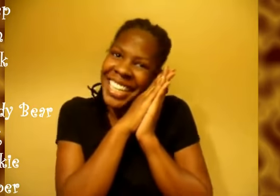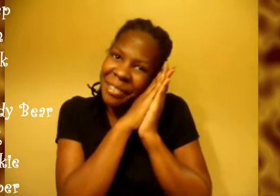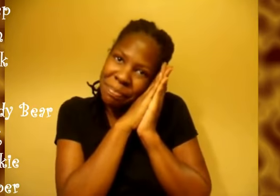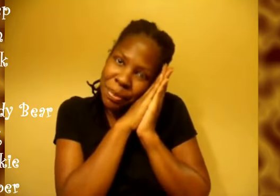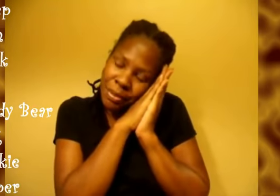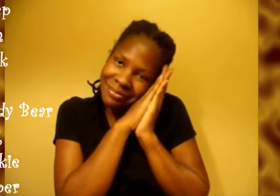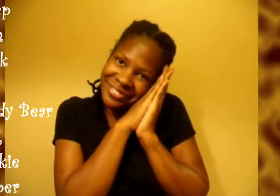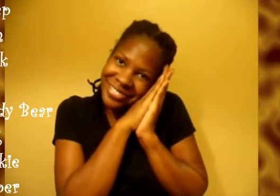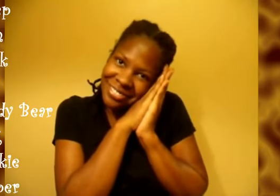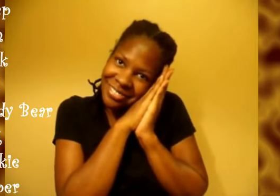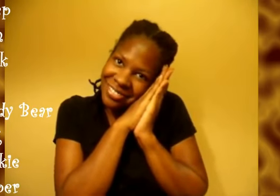sleep,